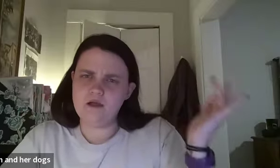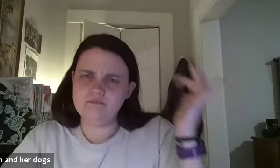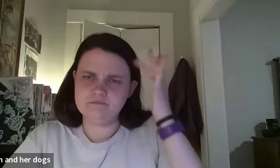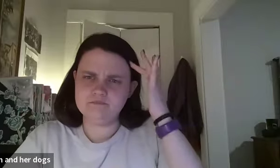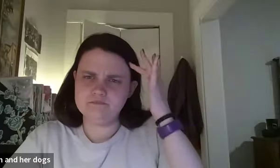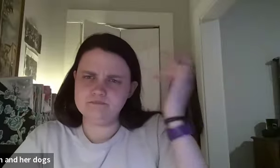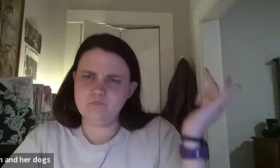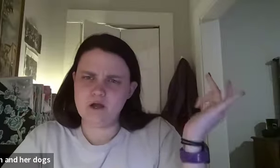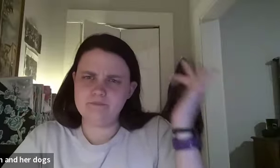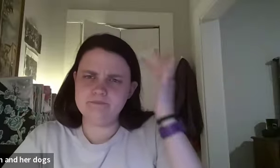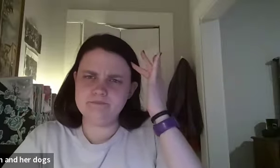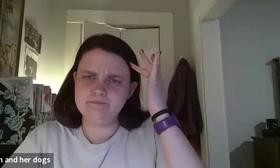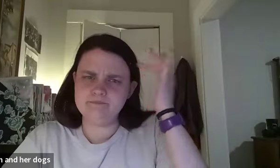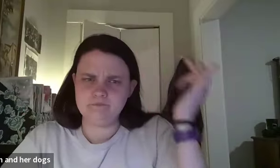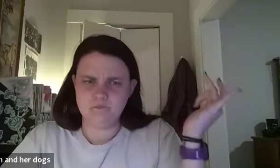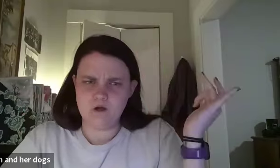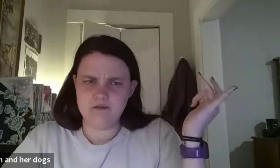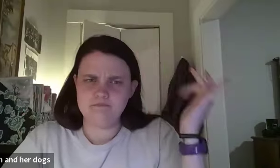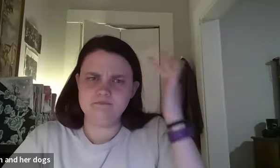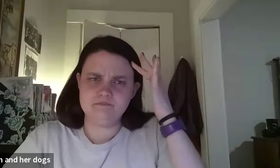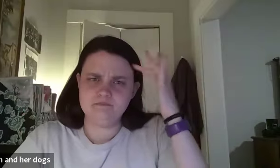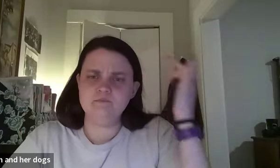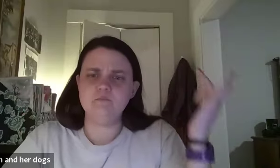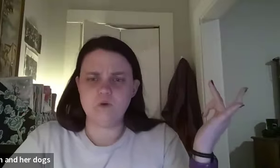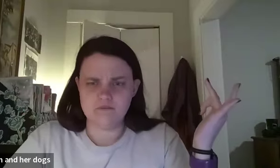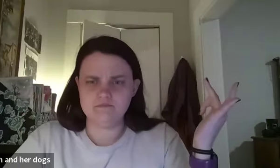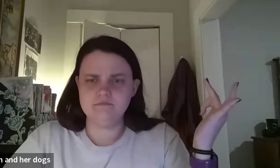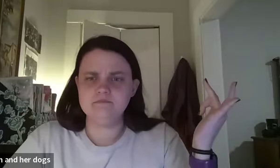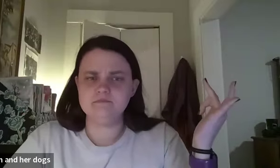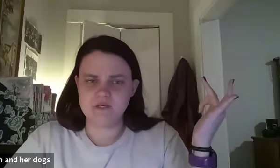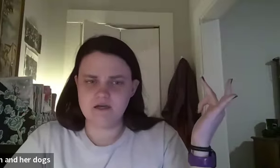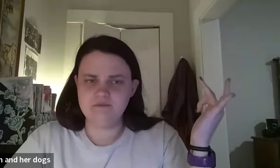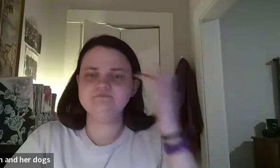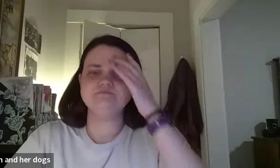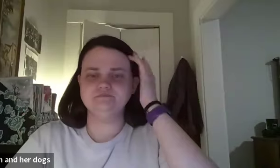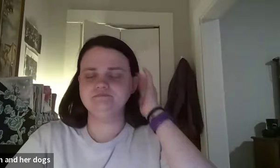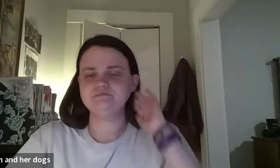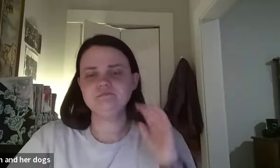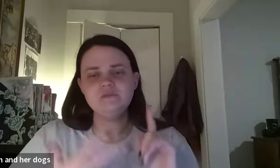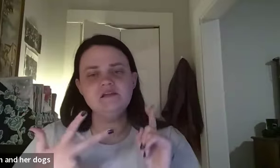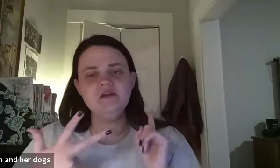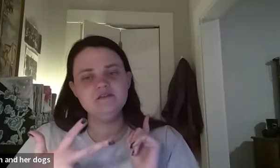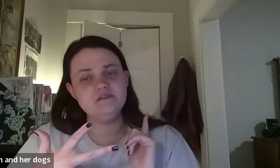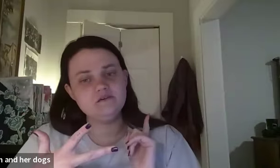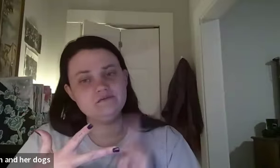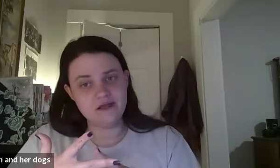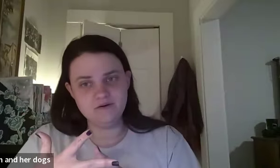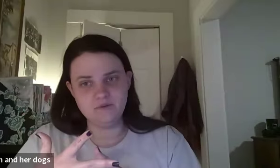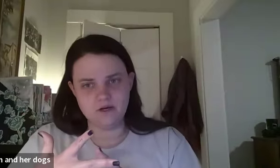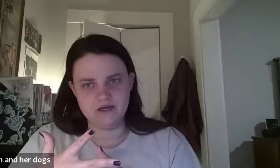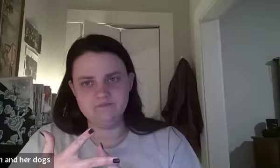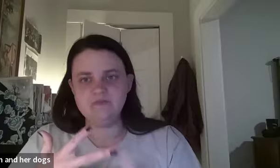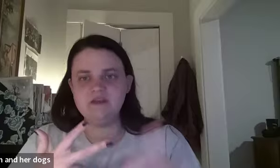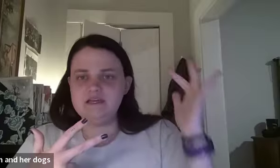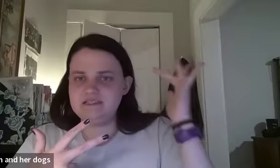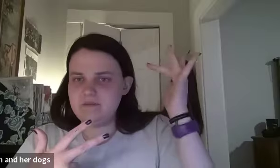Y, Y, Y, Y. Okay. Then the final way is that